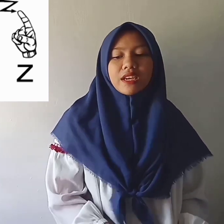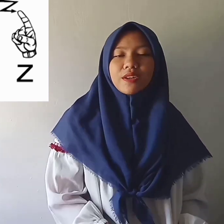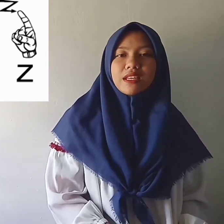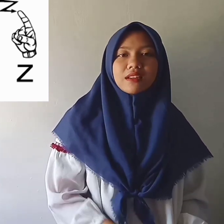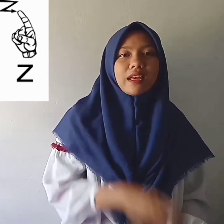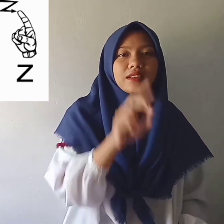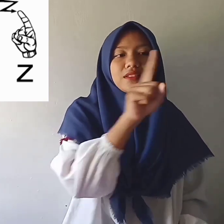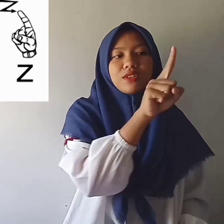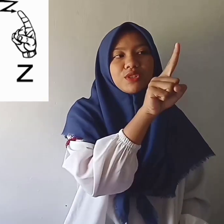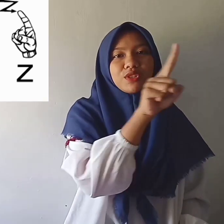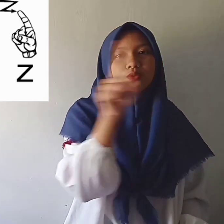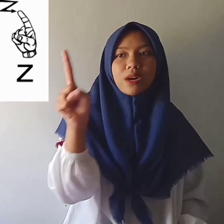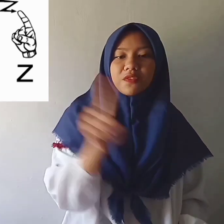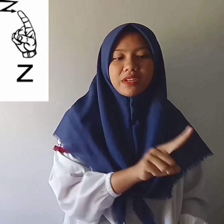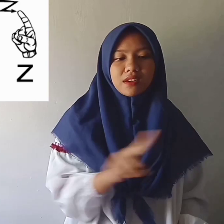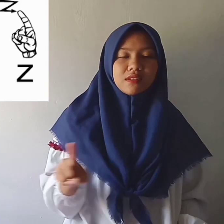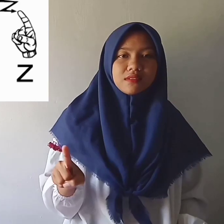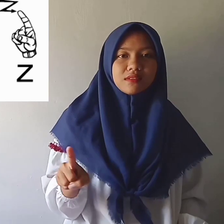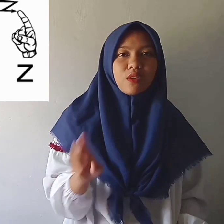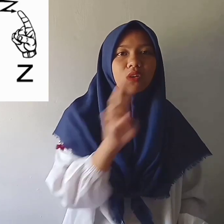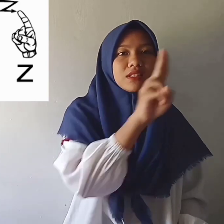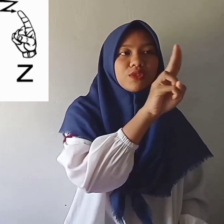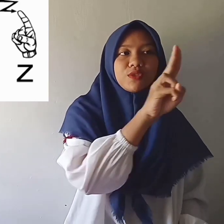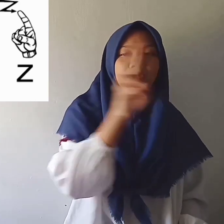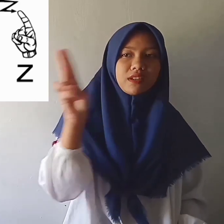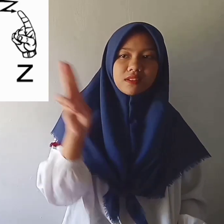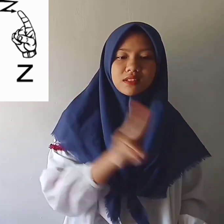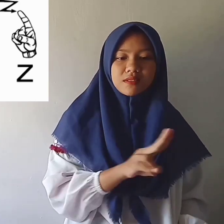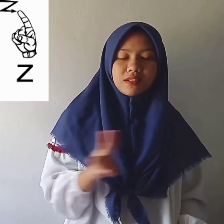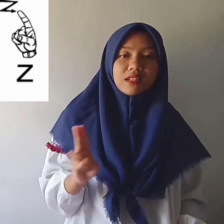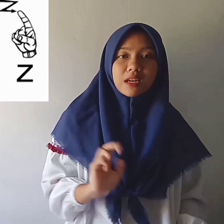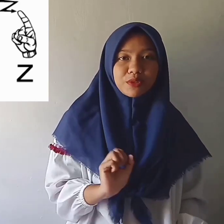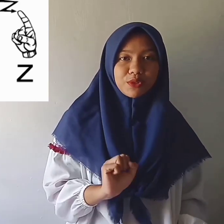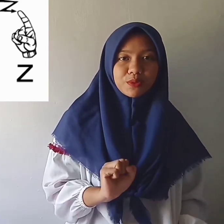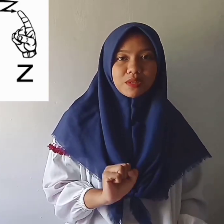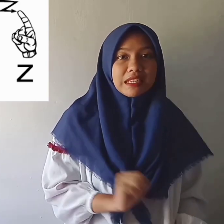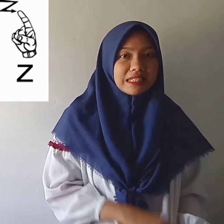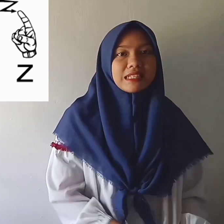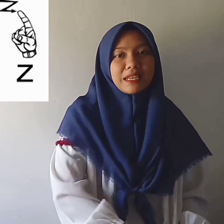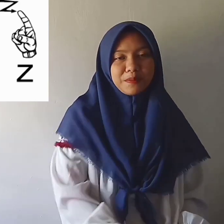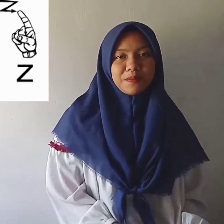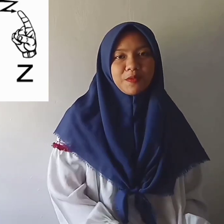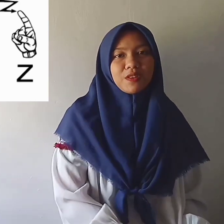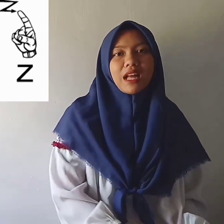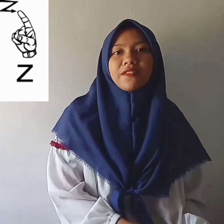go either like use one finger or two fingers. It's up to you. It's the same for the alphabet